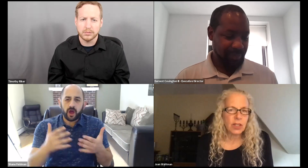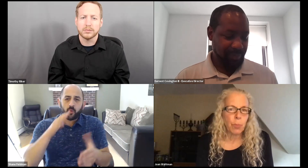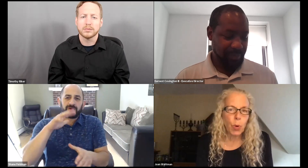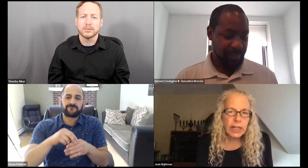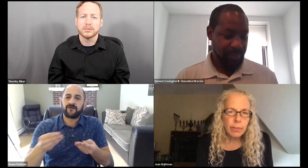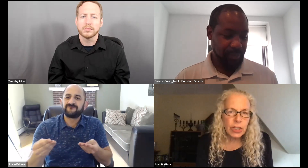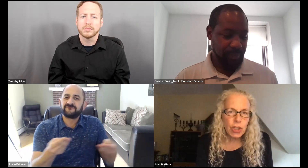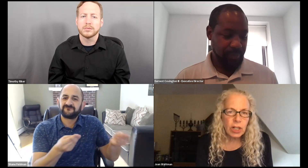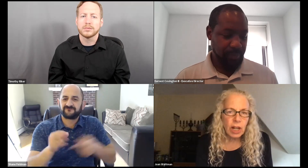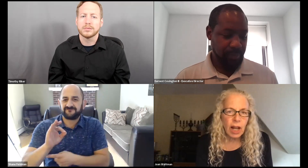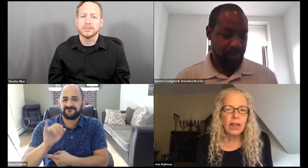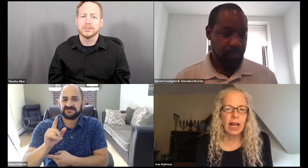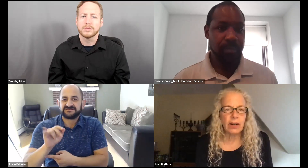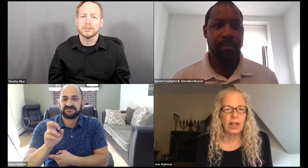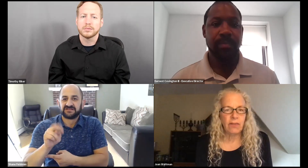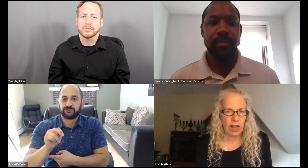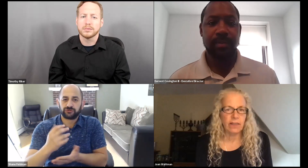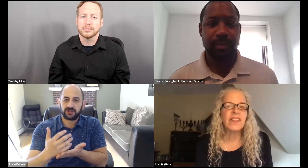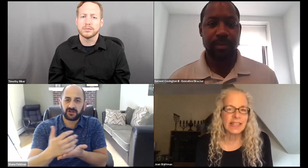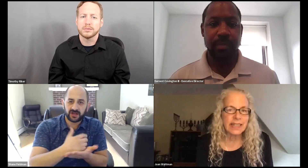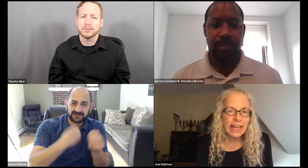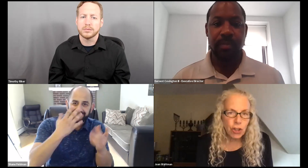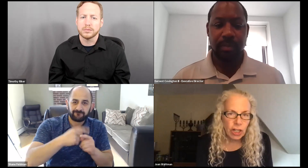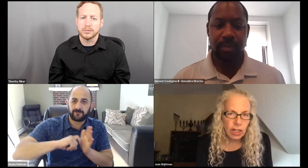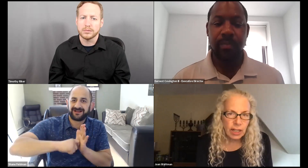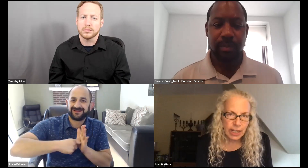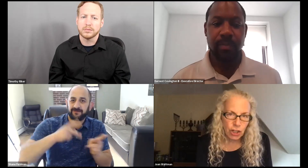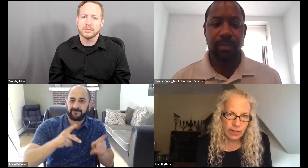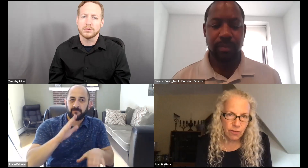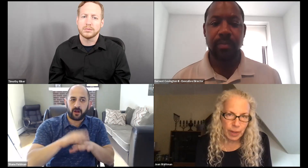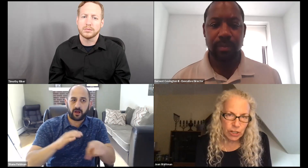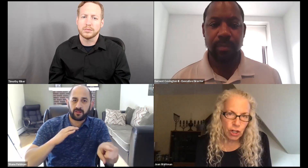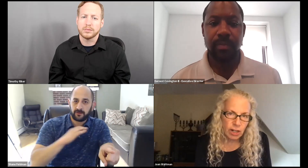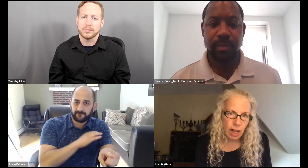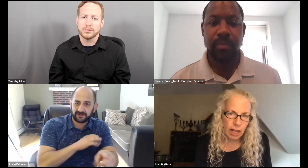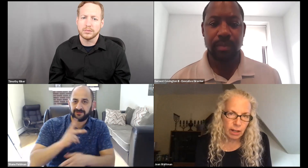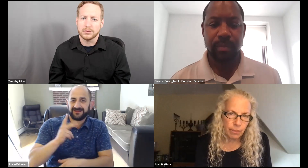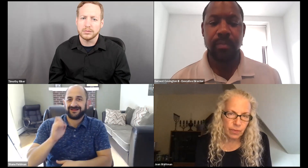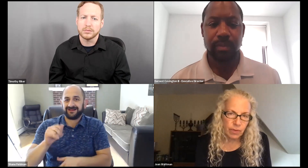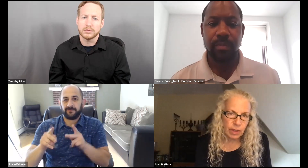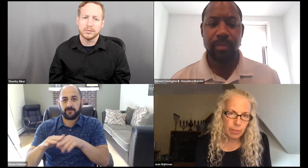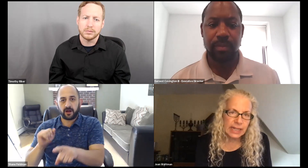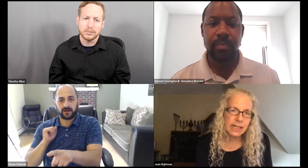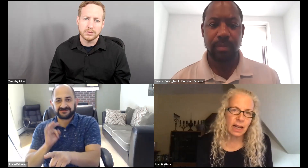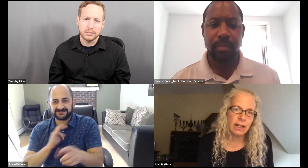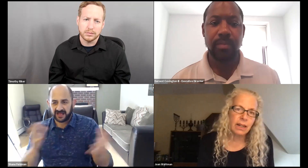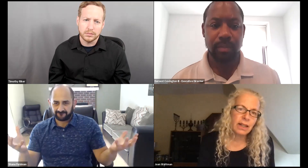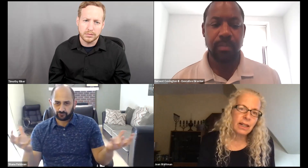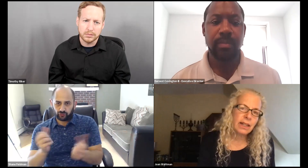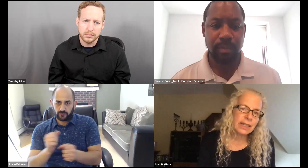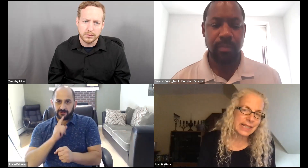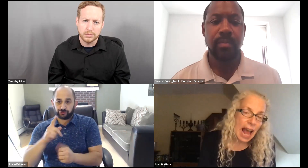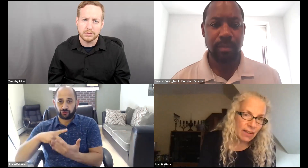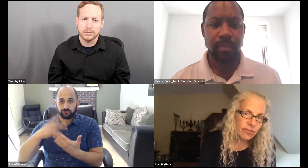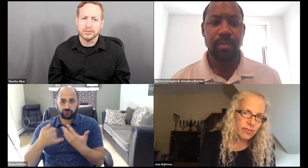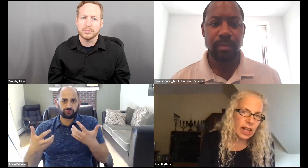to support the commission. A lot involved facilitation, collection information based on